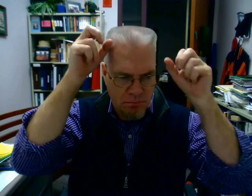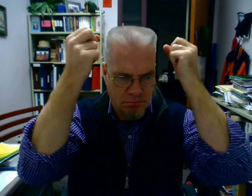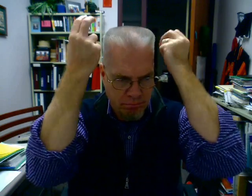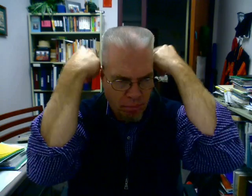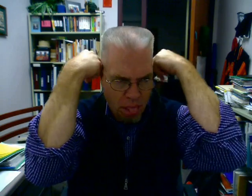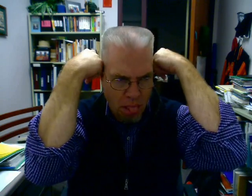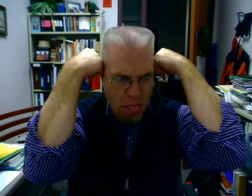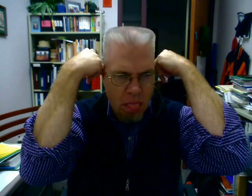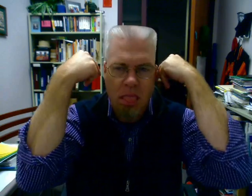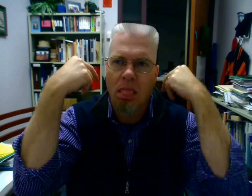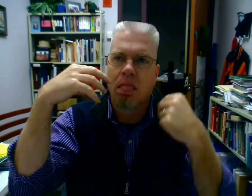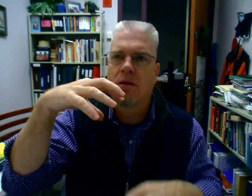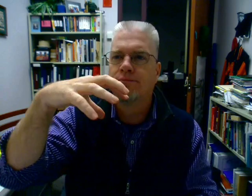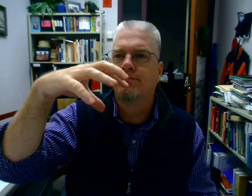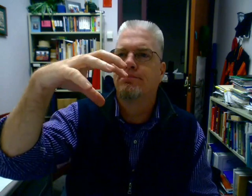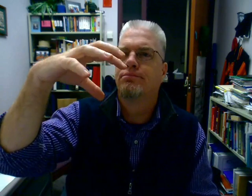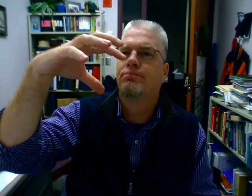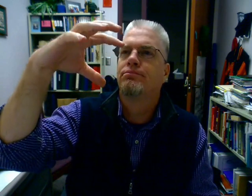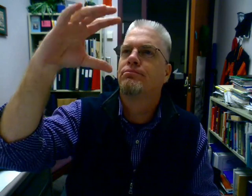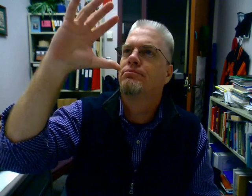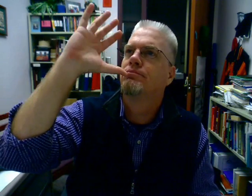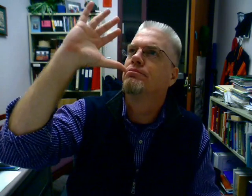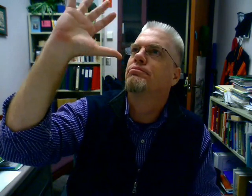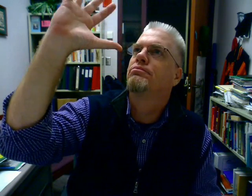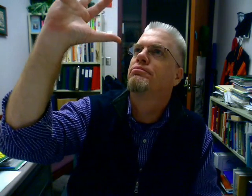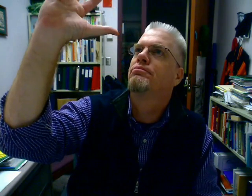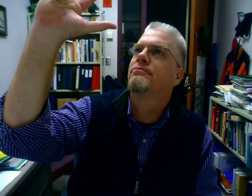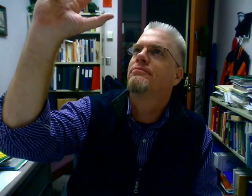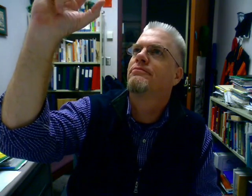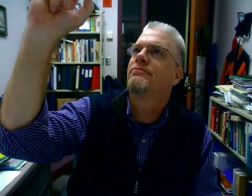10, 1:37 left in the third quarter, all tied at 10. Mark Sanchez.